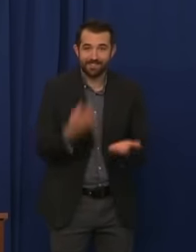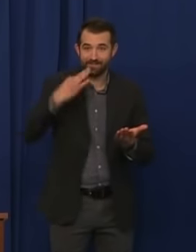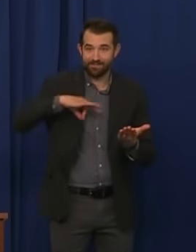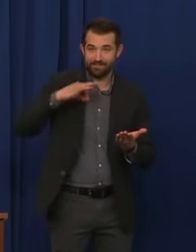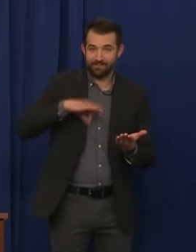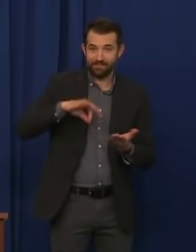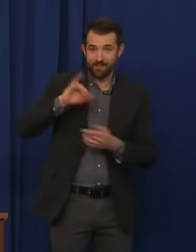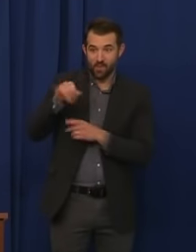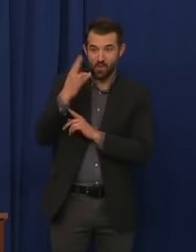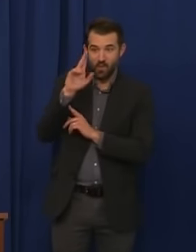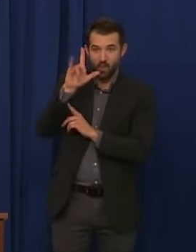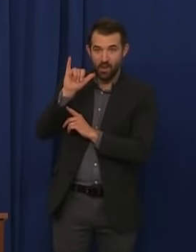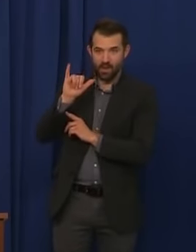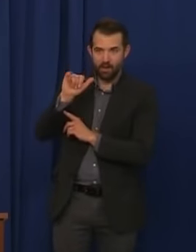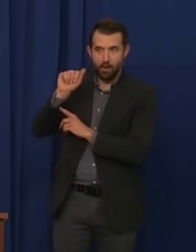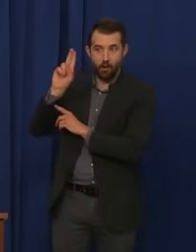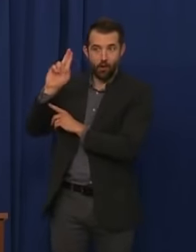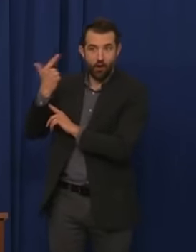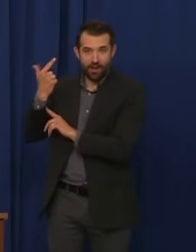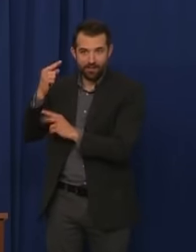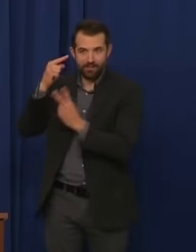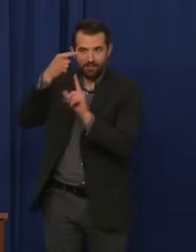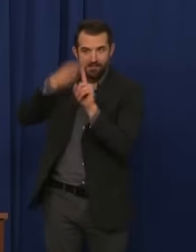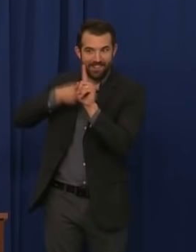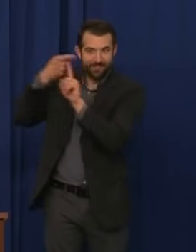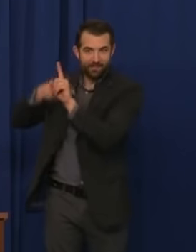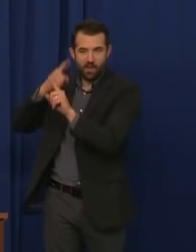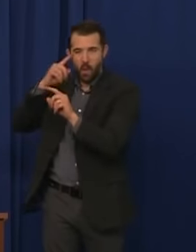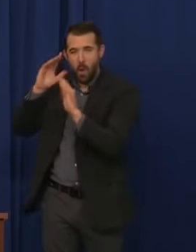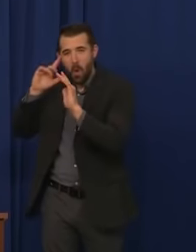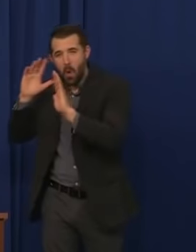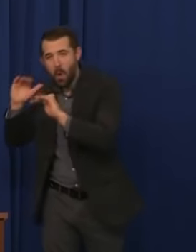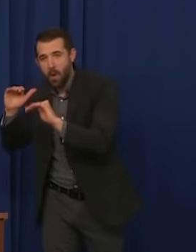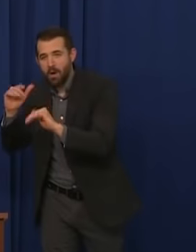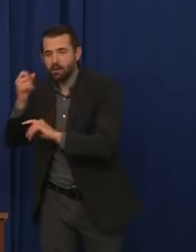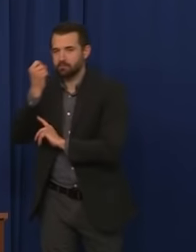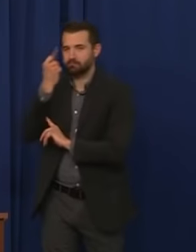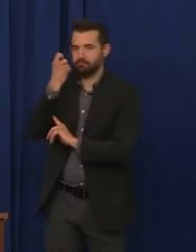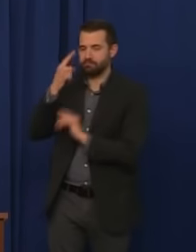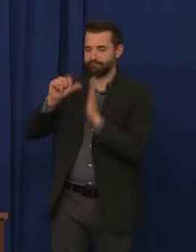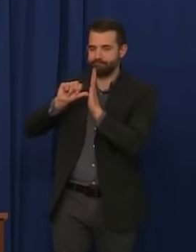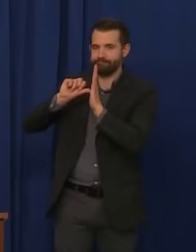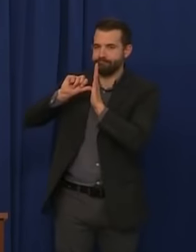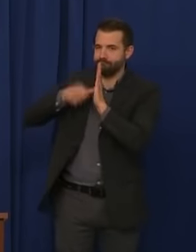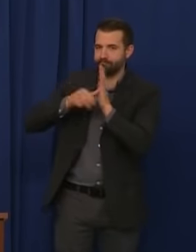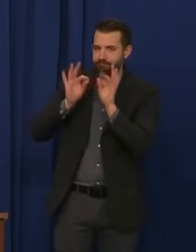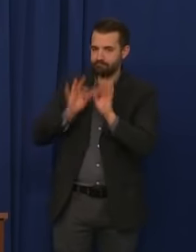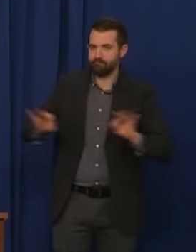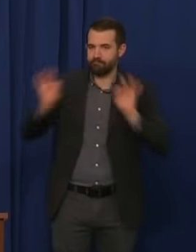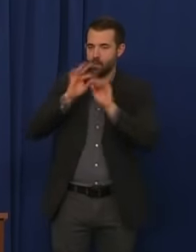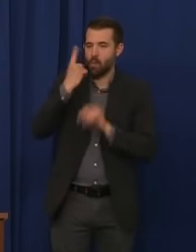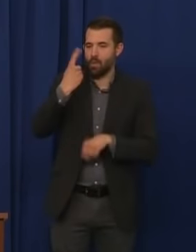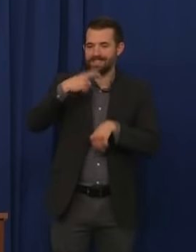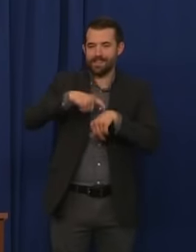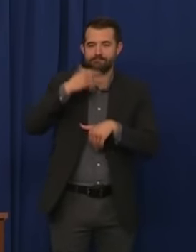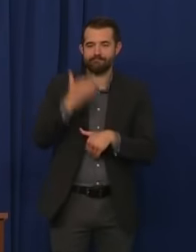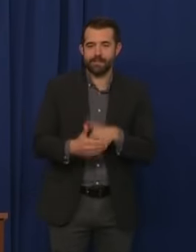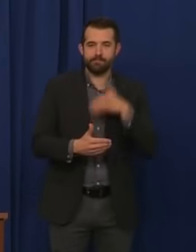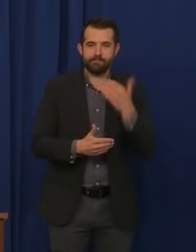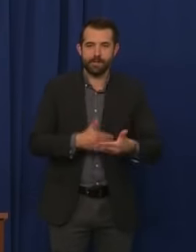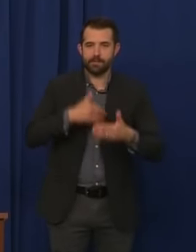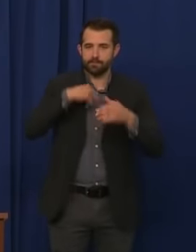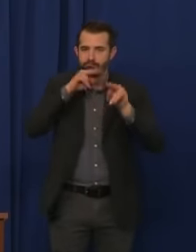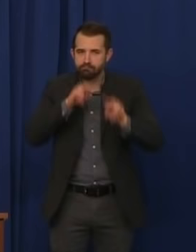it can happen. But again, we're taking it one step at a time, watching other states,